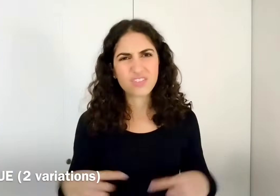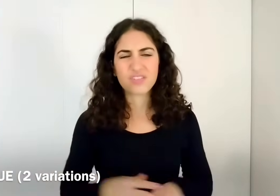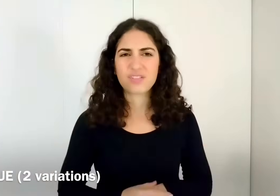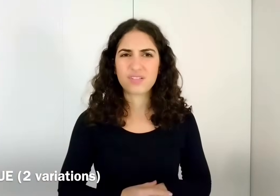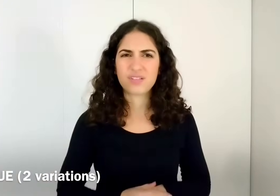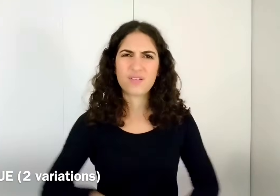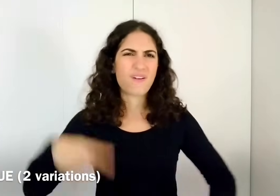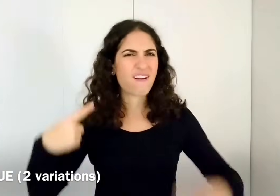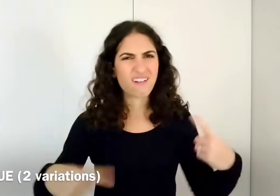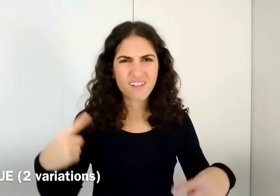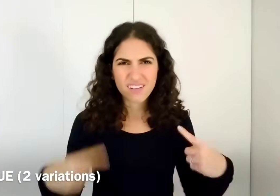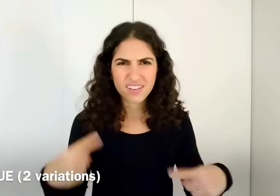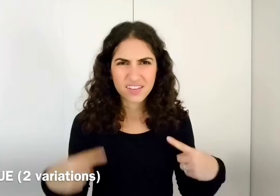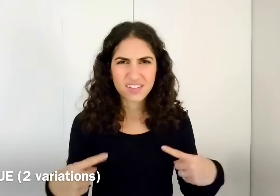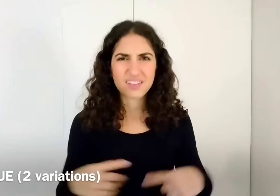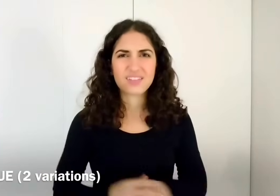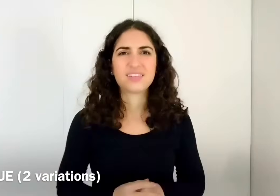Argue or argue.